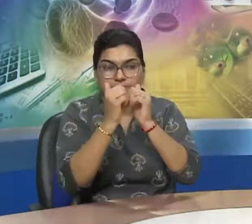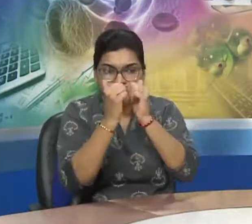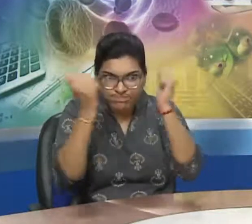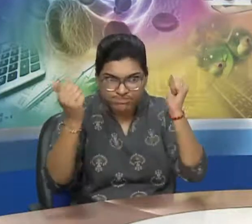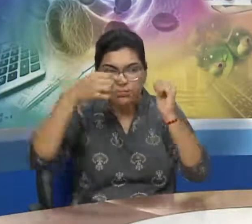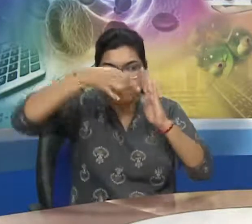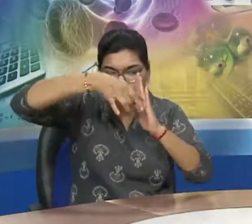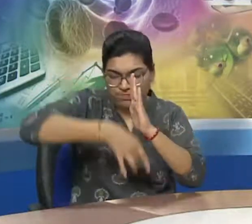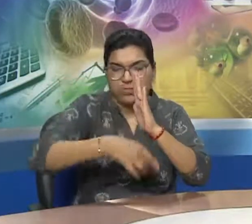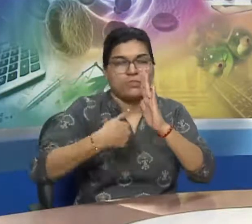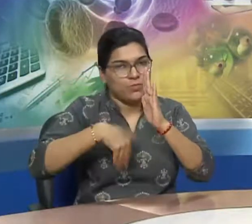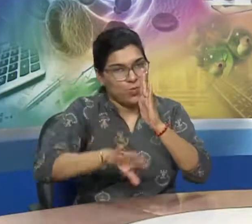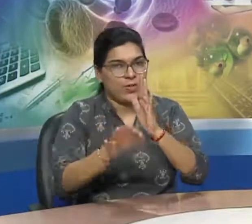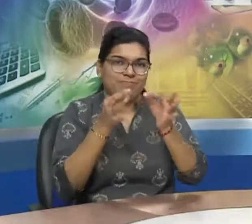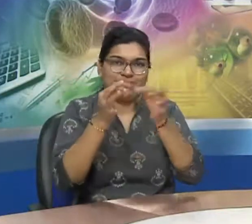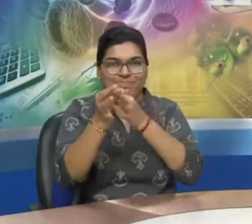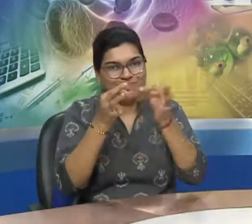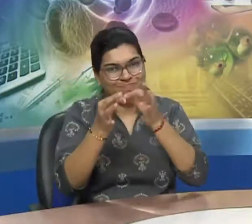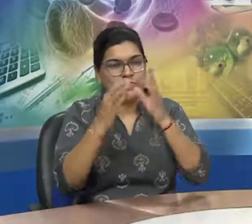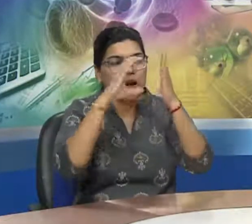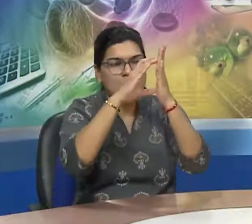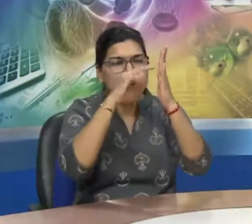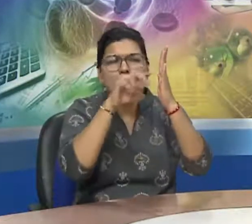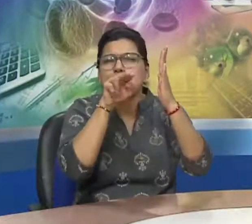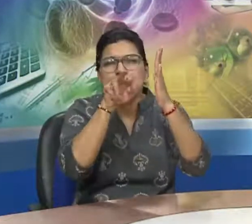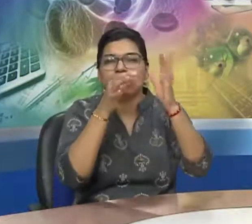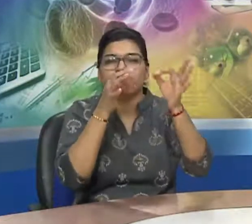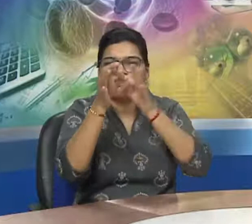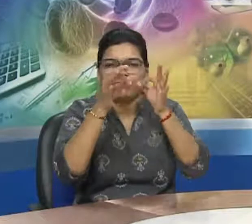are having their meaning. We will understand all the meaning